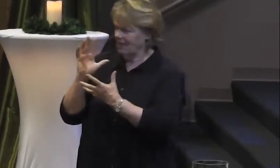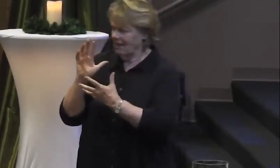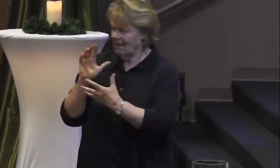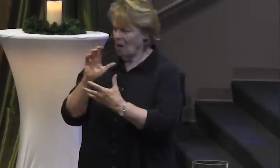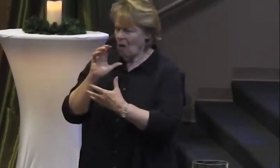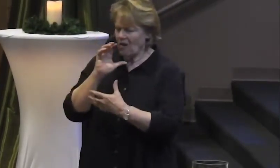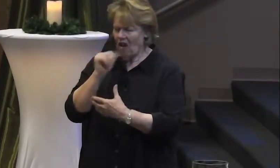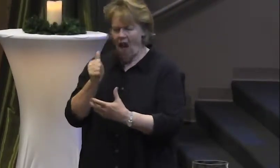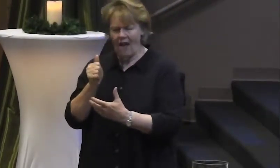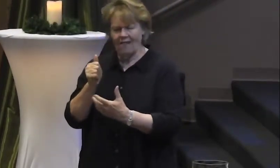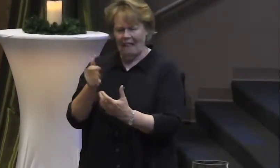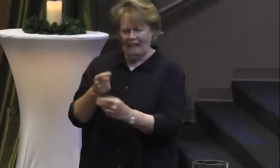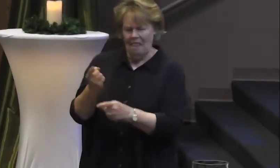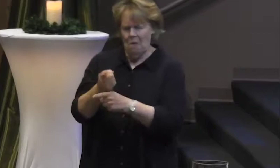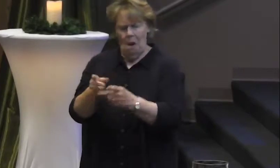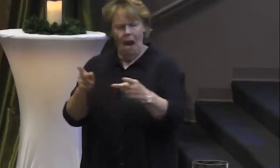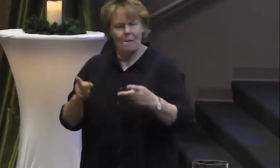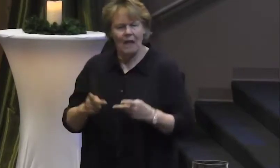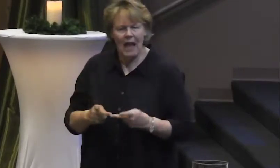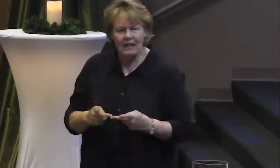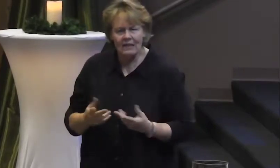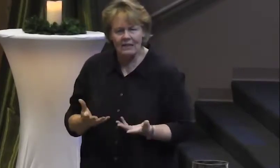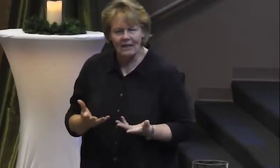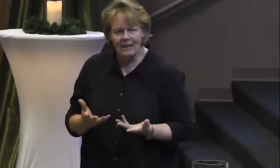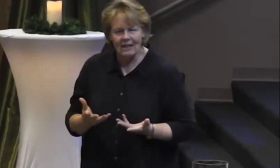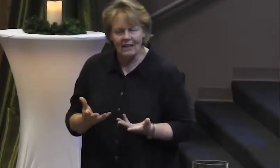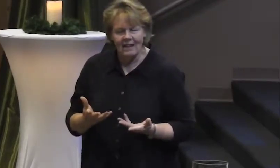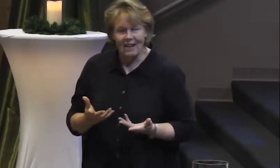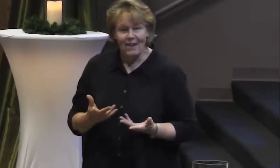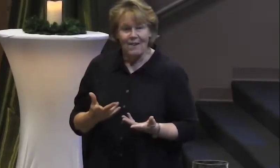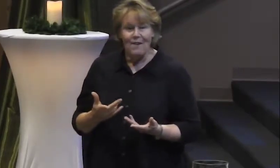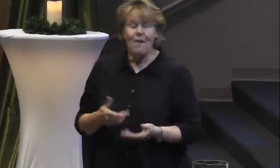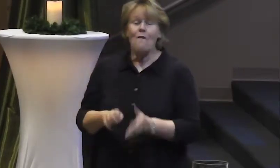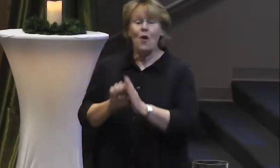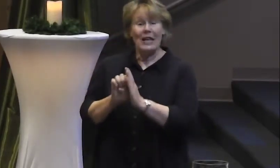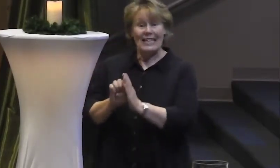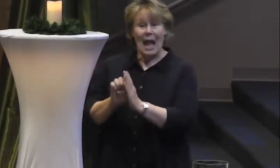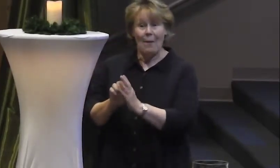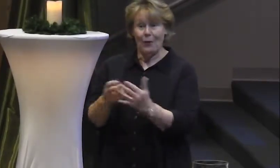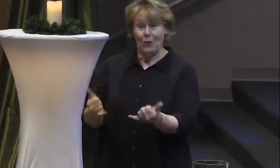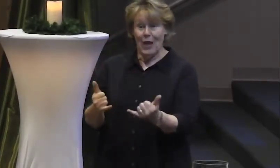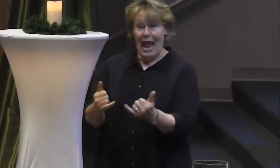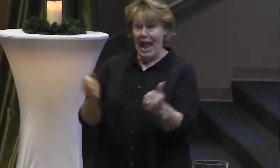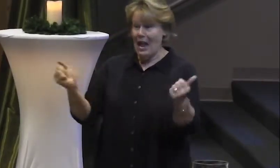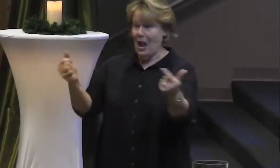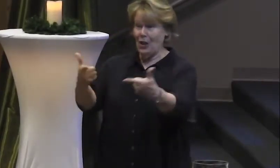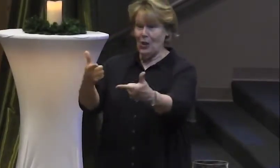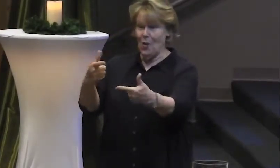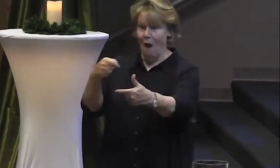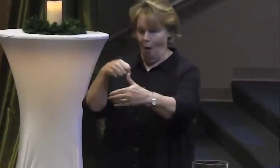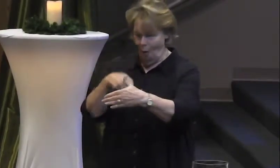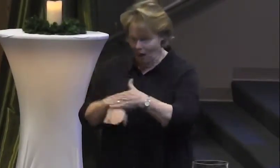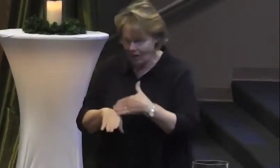obvious example to me. That's where you regulars came in today and didn't know where to